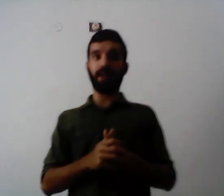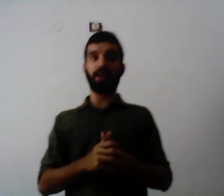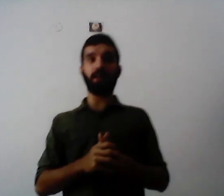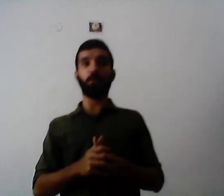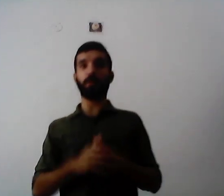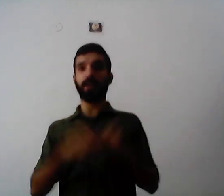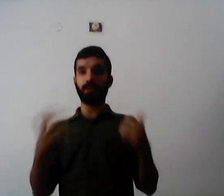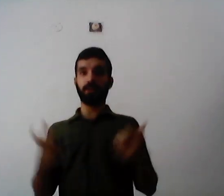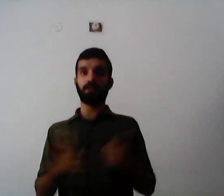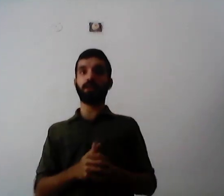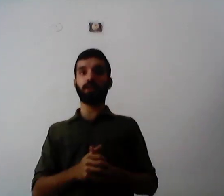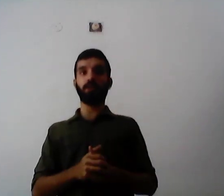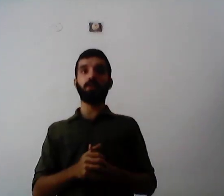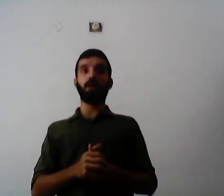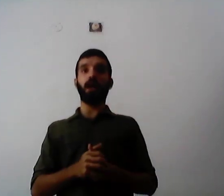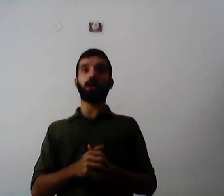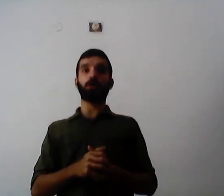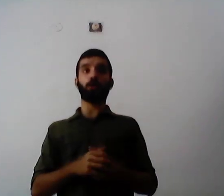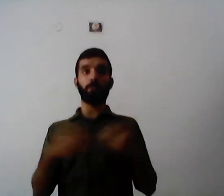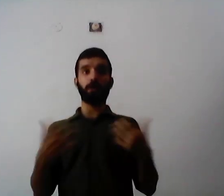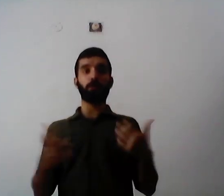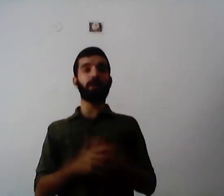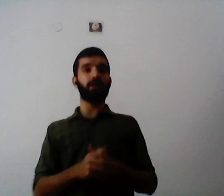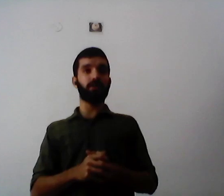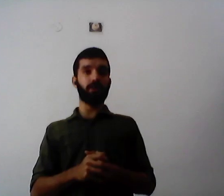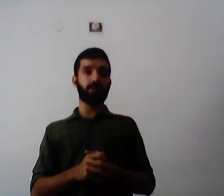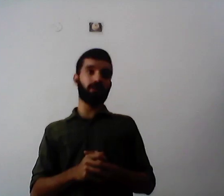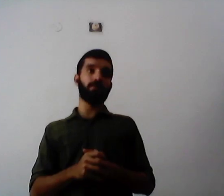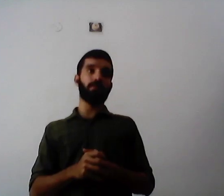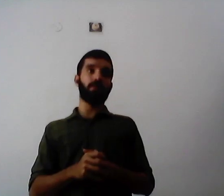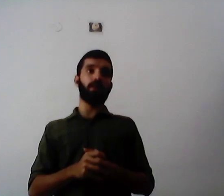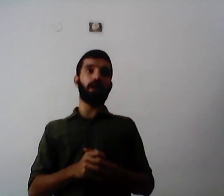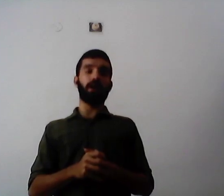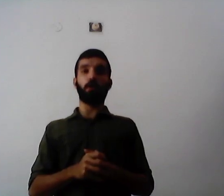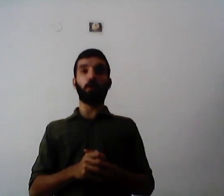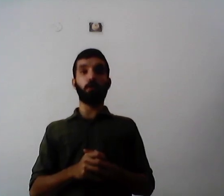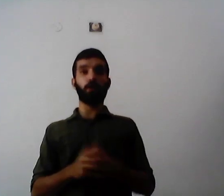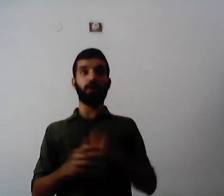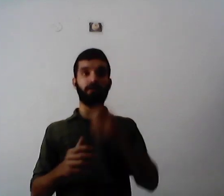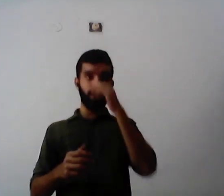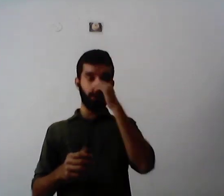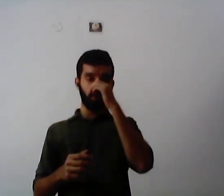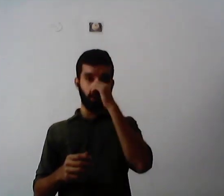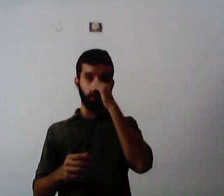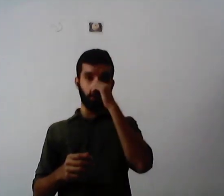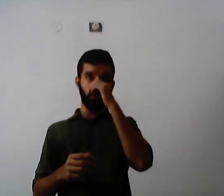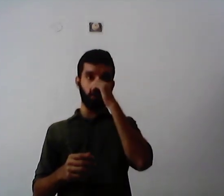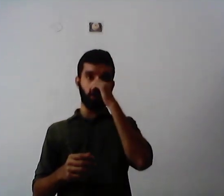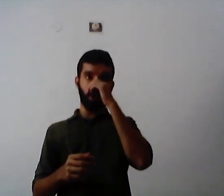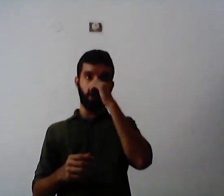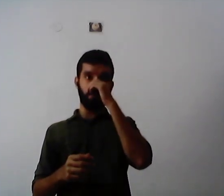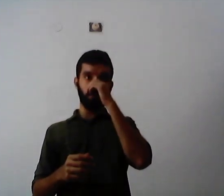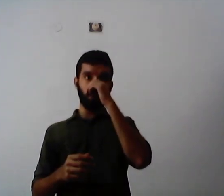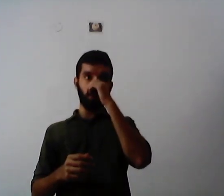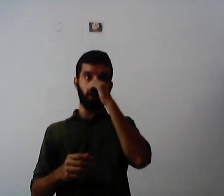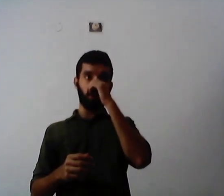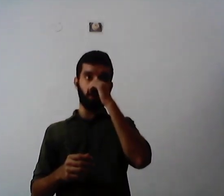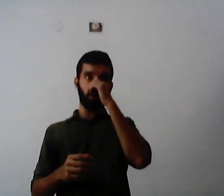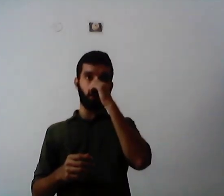exciting or interesting topic to be discussed, and I hope you are very clear. You have if